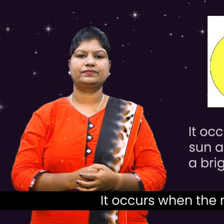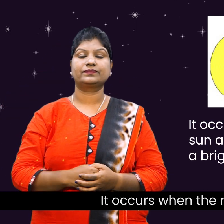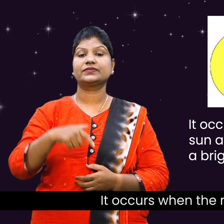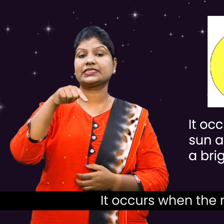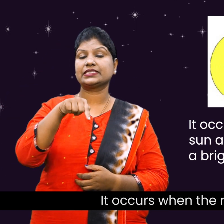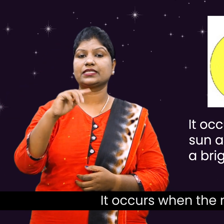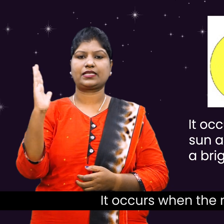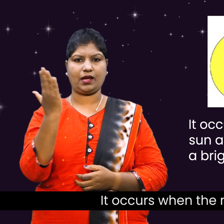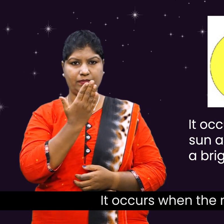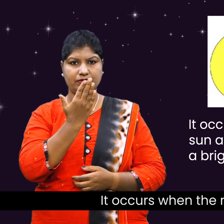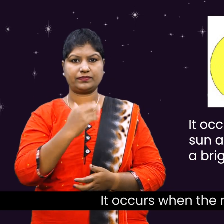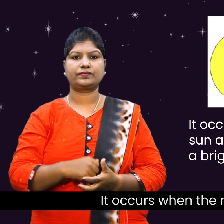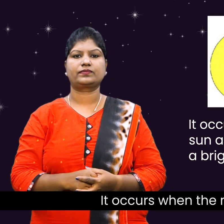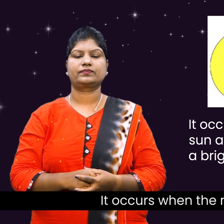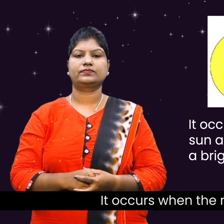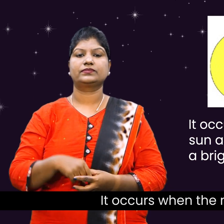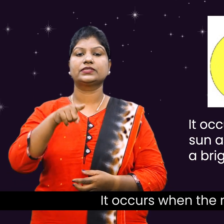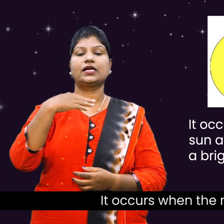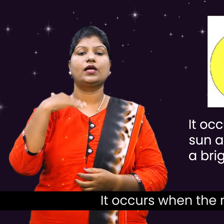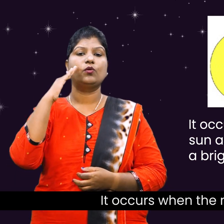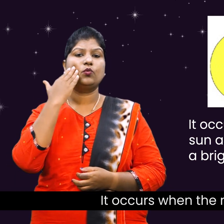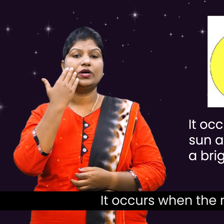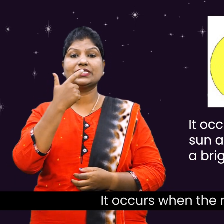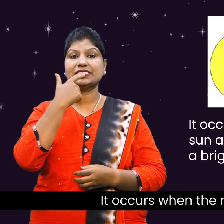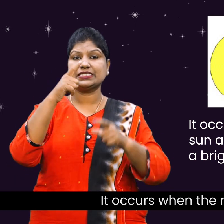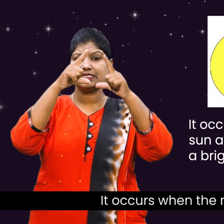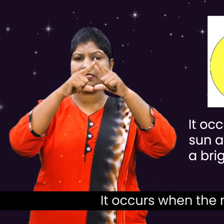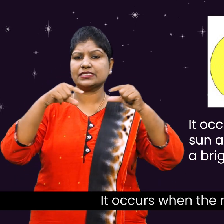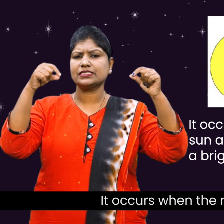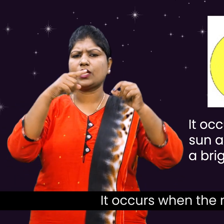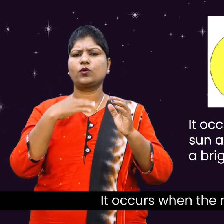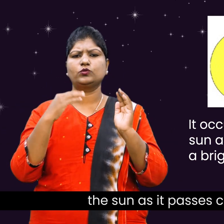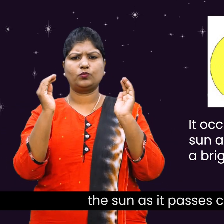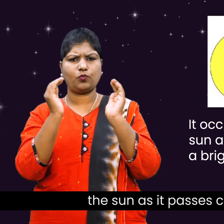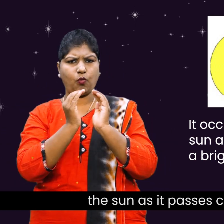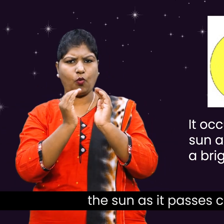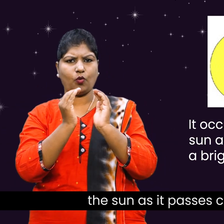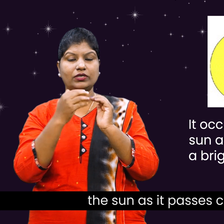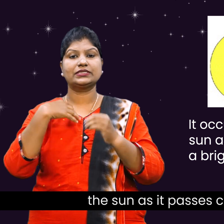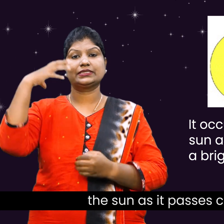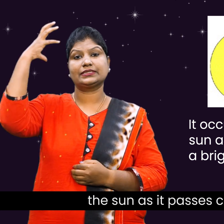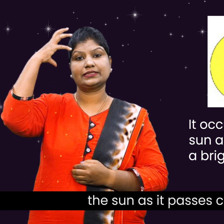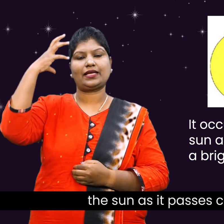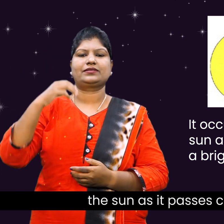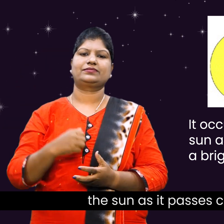It occurs when the moon appears smaller than the sun